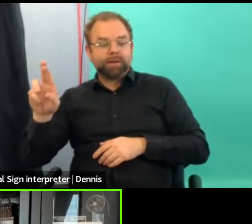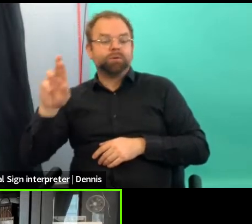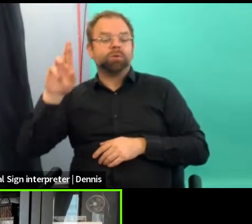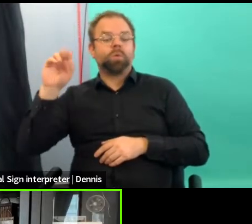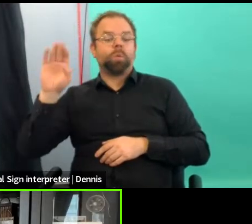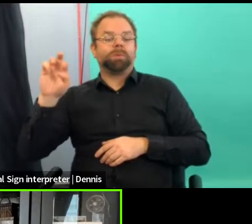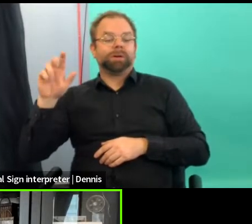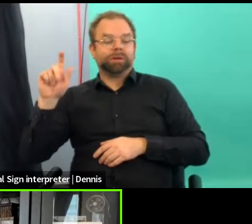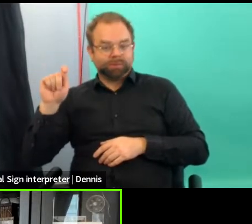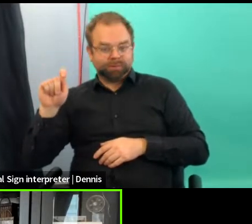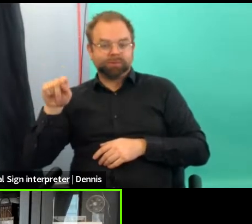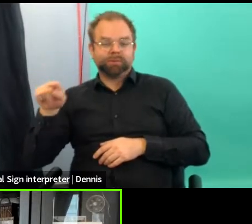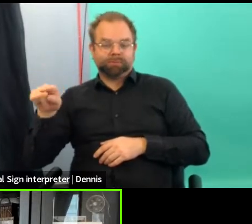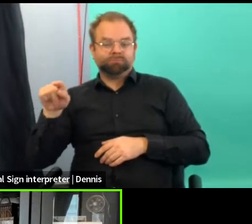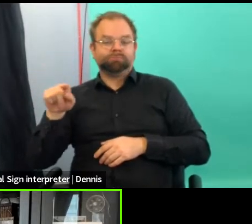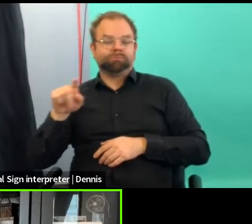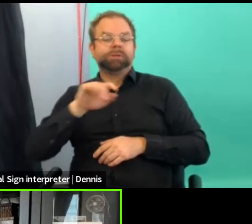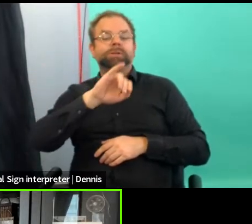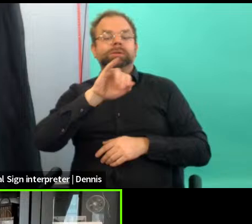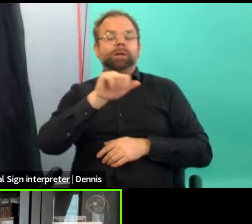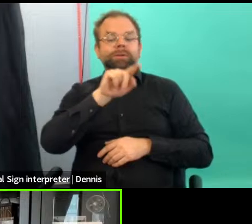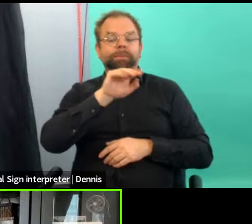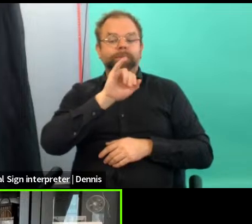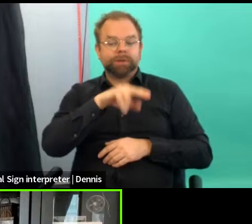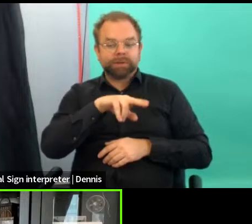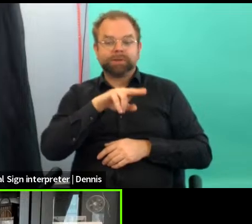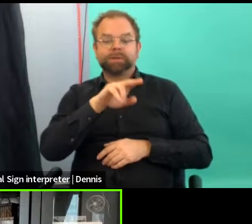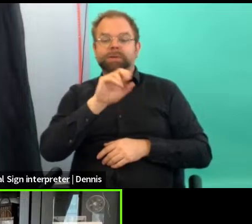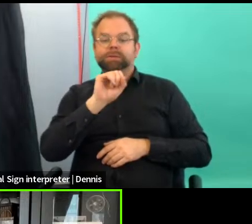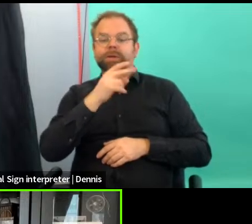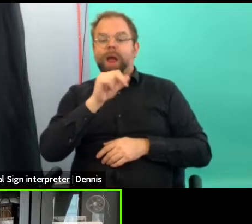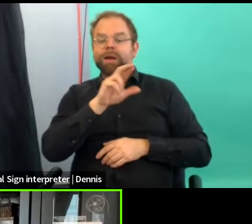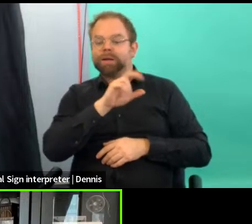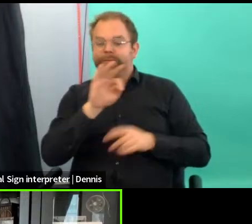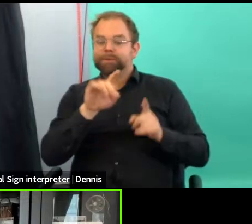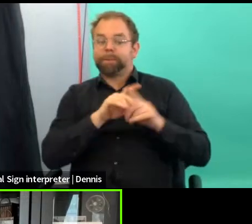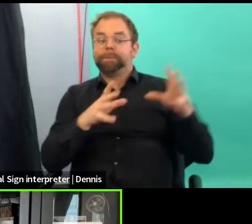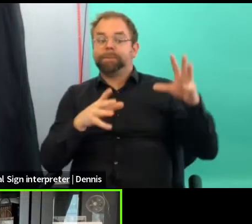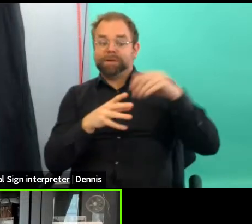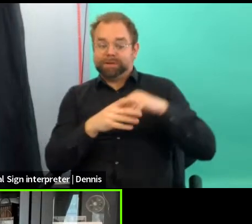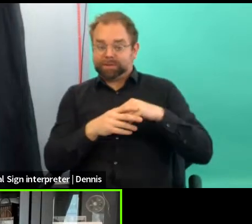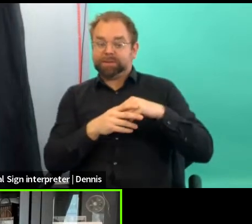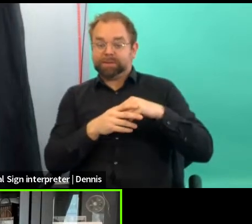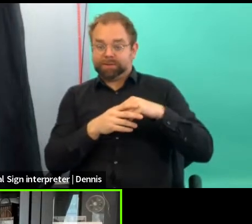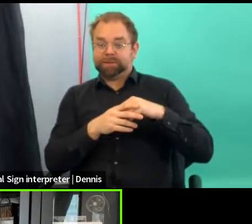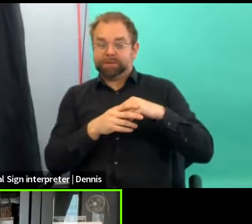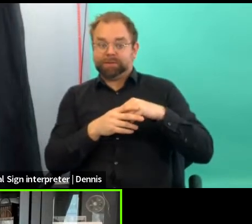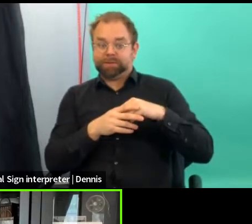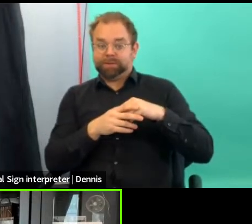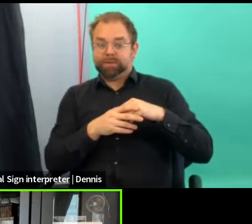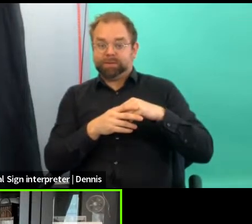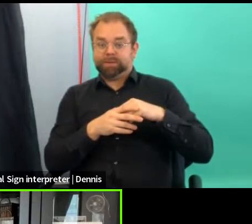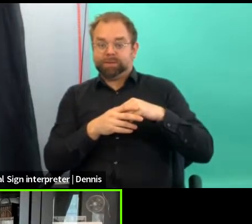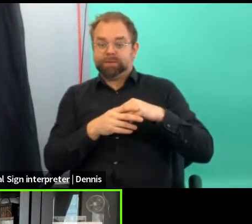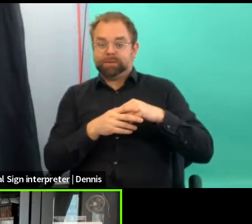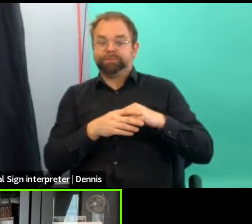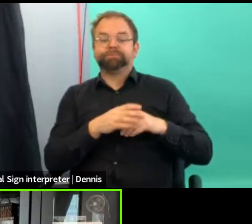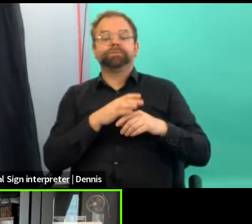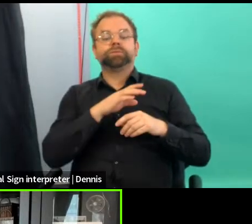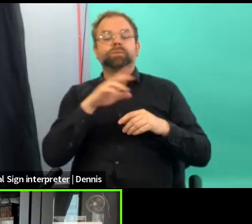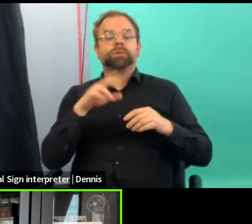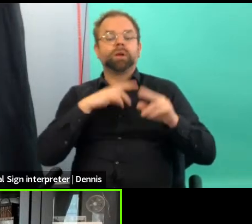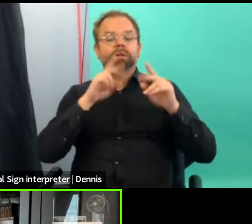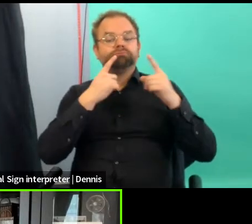meetings, and individuals with lived experience weighing in. We have one more meeting left. We had our 3rd meeting yesterday, and just so exciting to